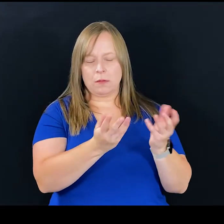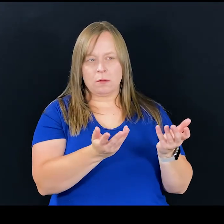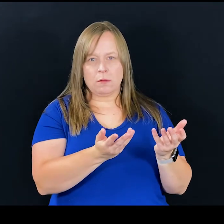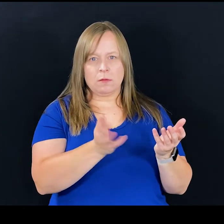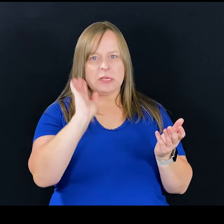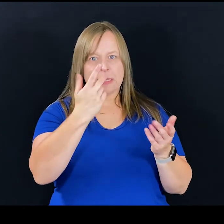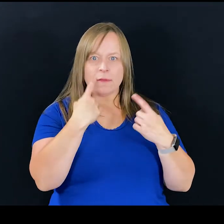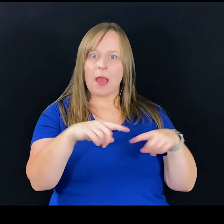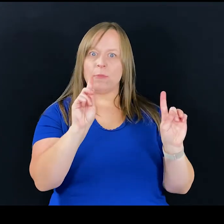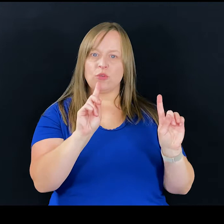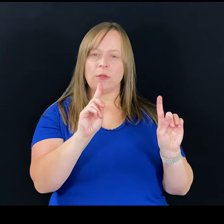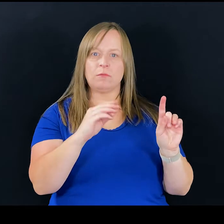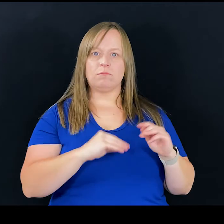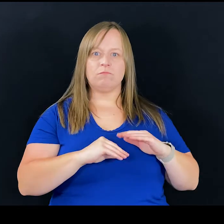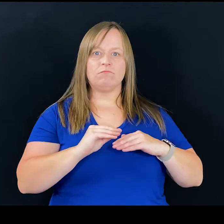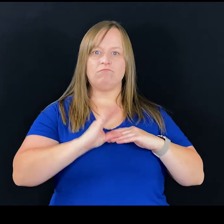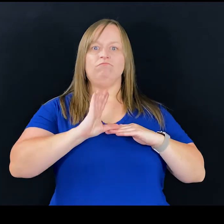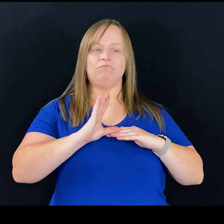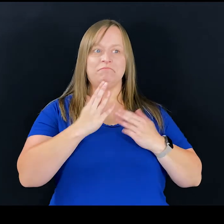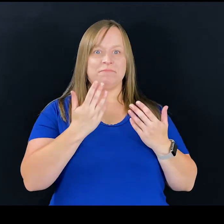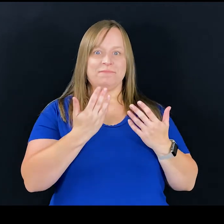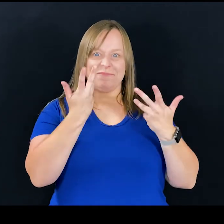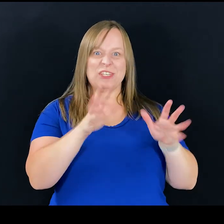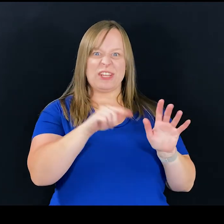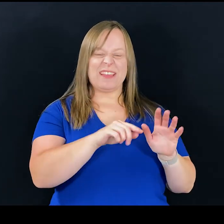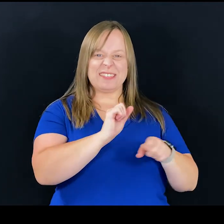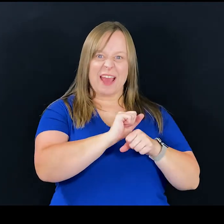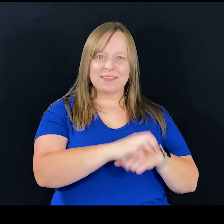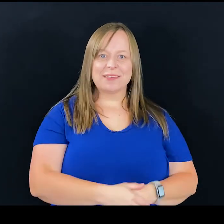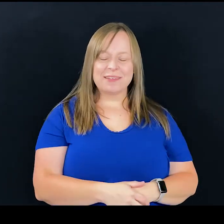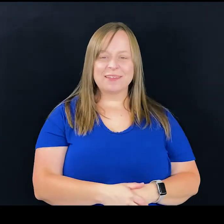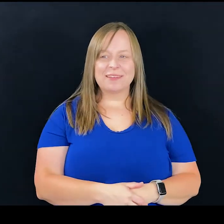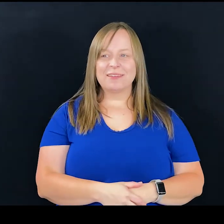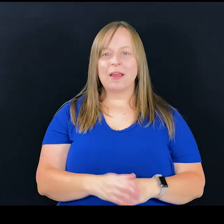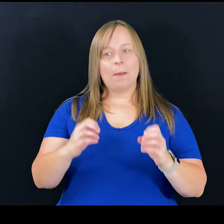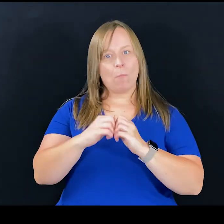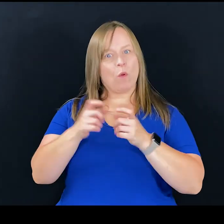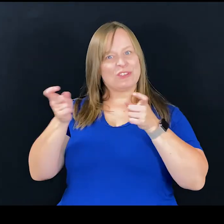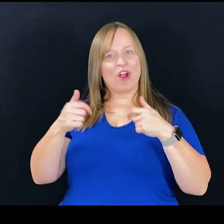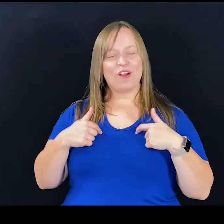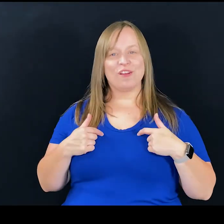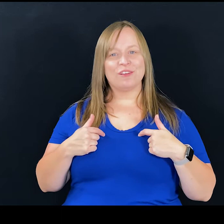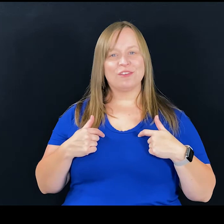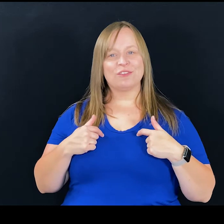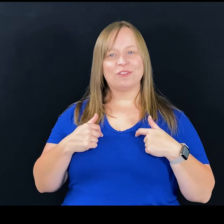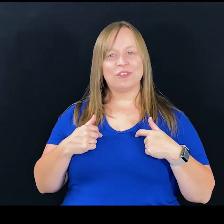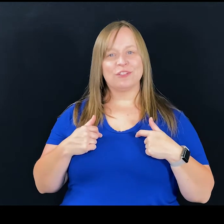their meeting. I think the sense of accomplishment that they get in completing this task. Yeah, I was more in